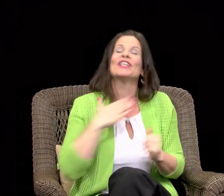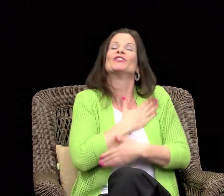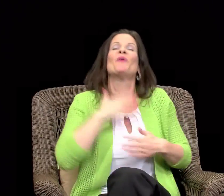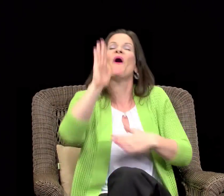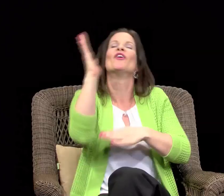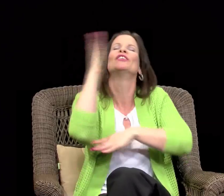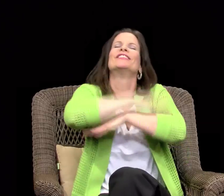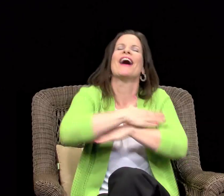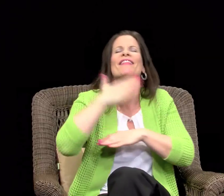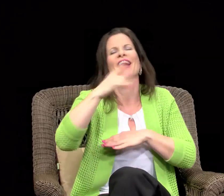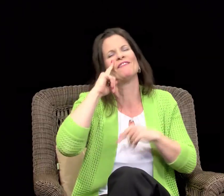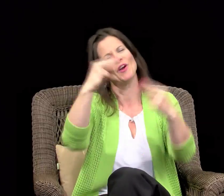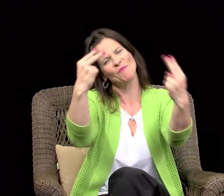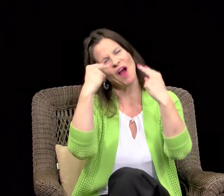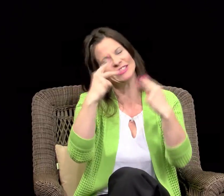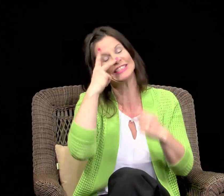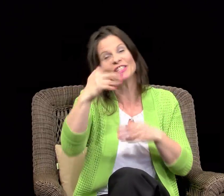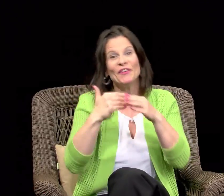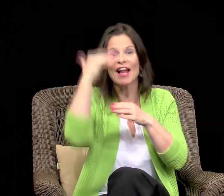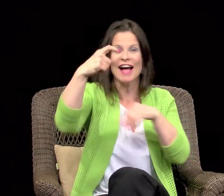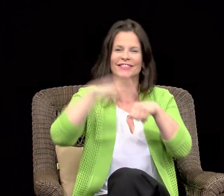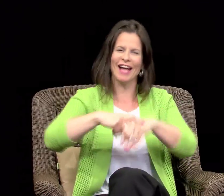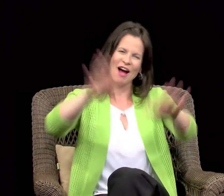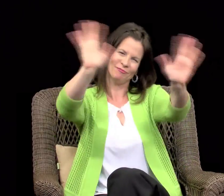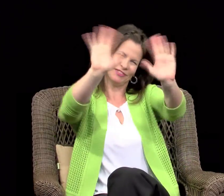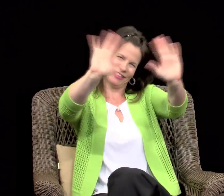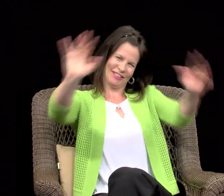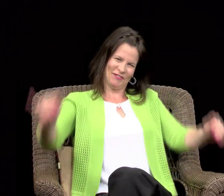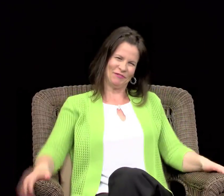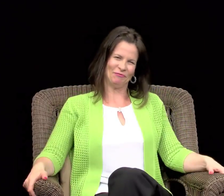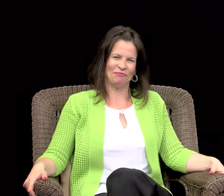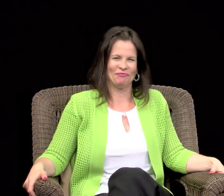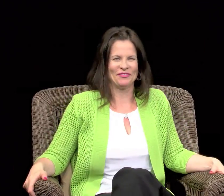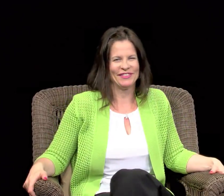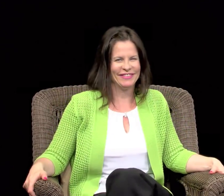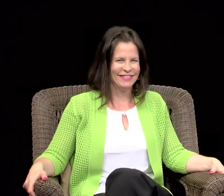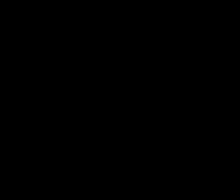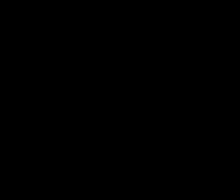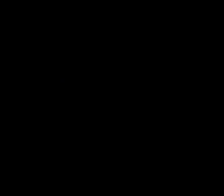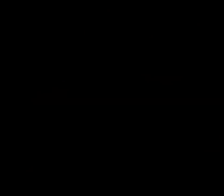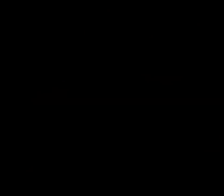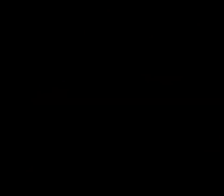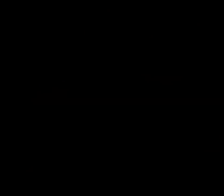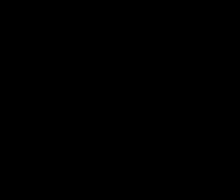being a representative of our community. So thank you for watching, and I'll see you next time.